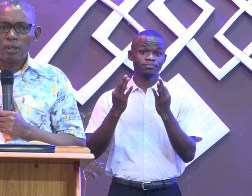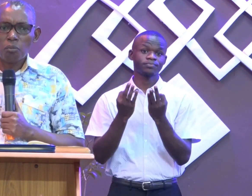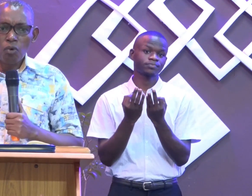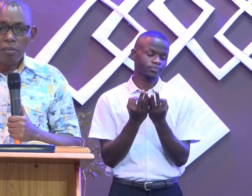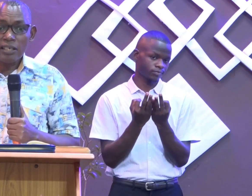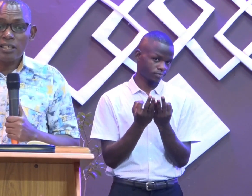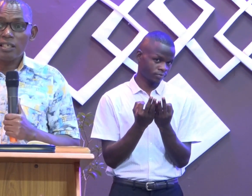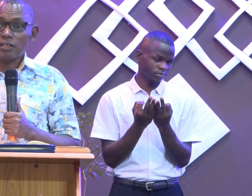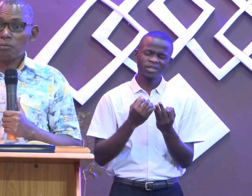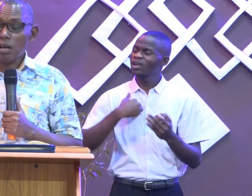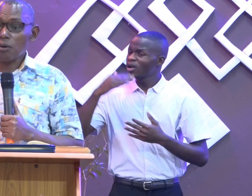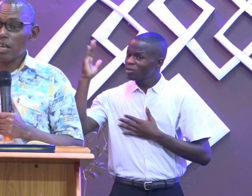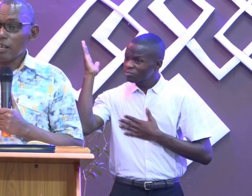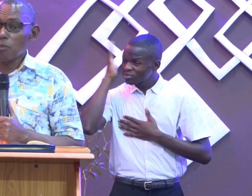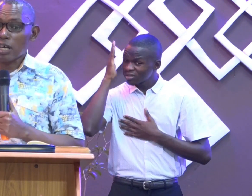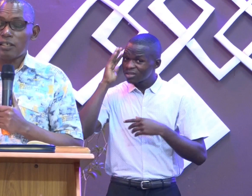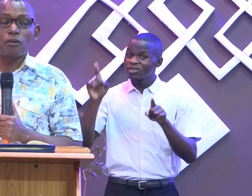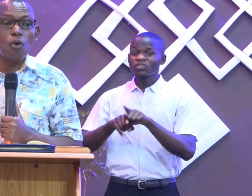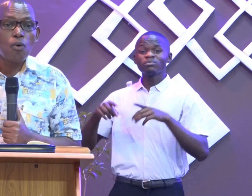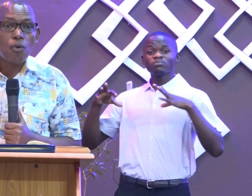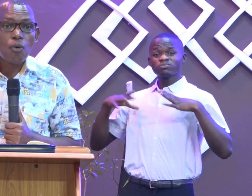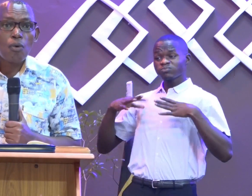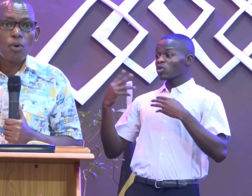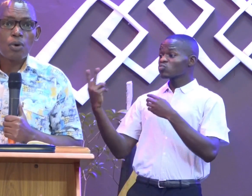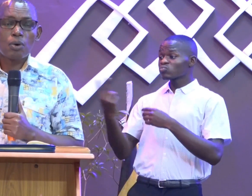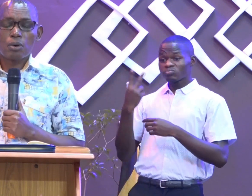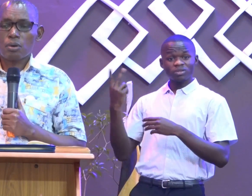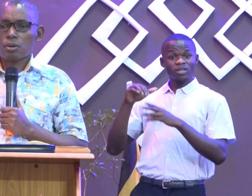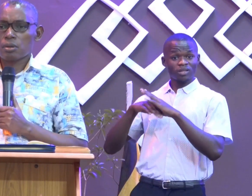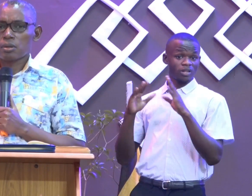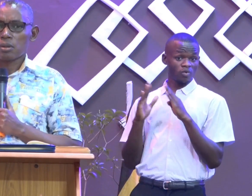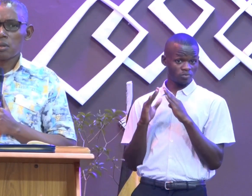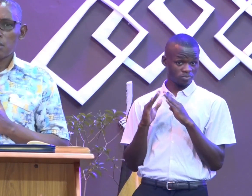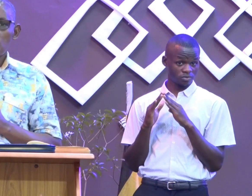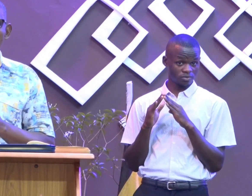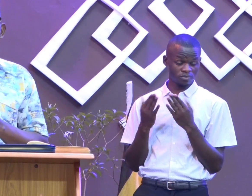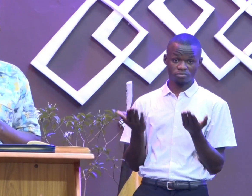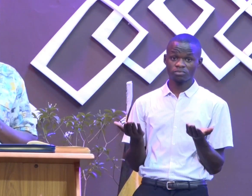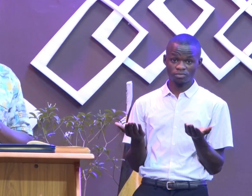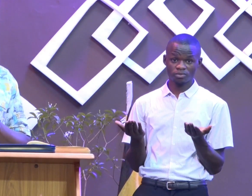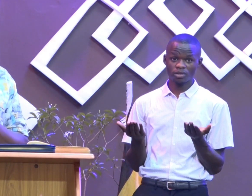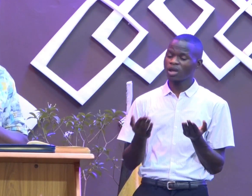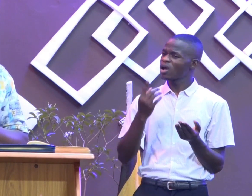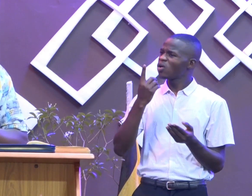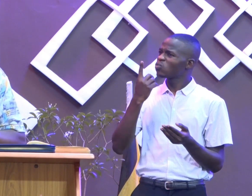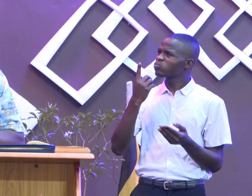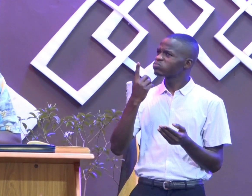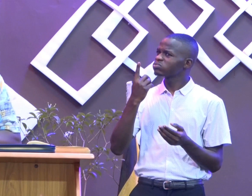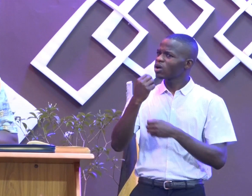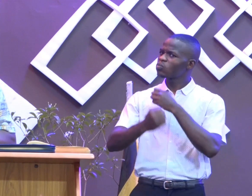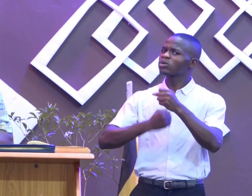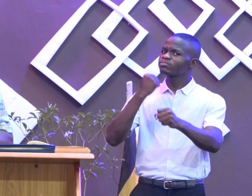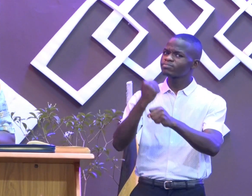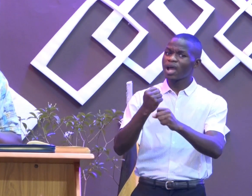calling the head of the clan. Mumanyi nasulako naye mu kazigo. I know him, I've ever slept with him in a rental. Mwaka mulamba n'emyezi ebiri.